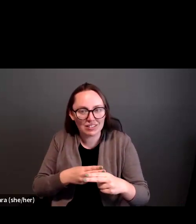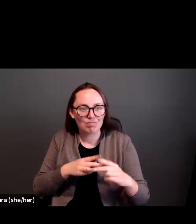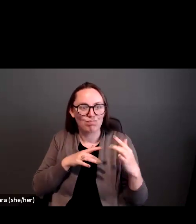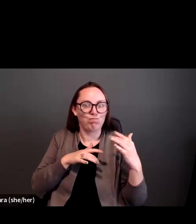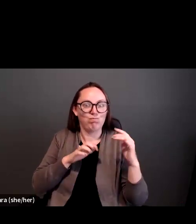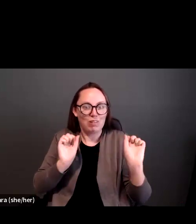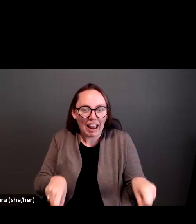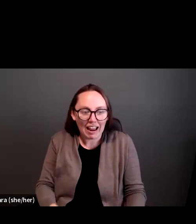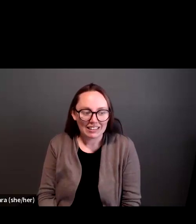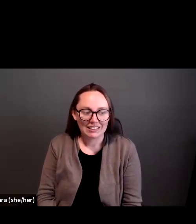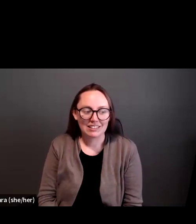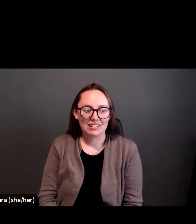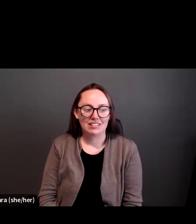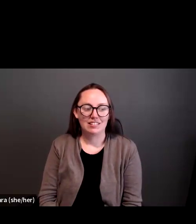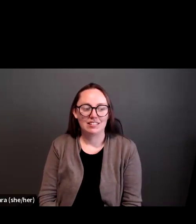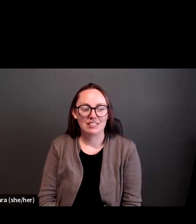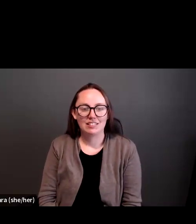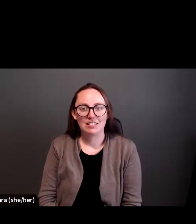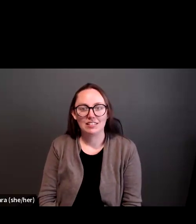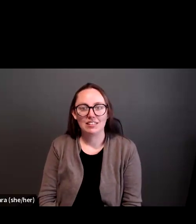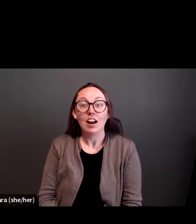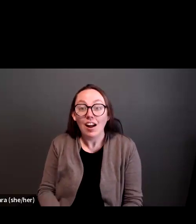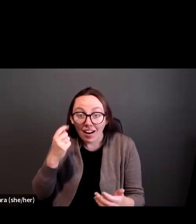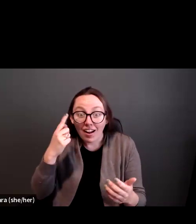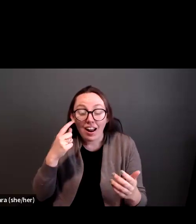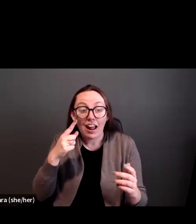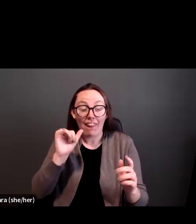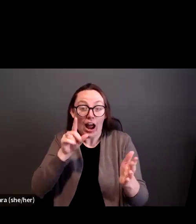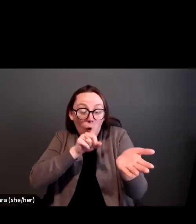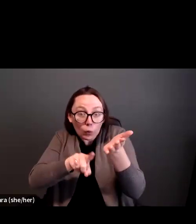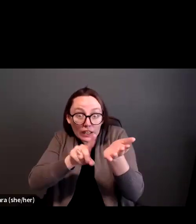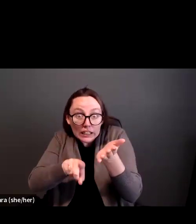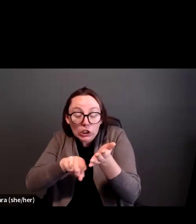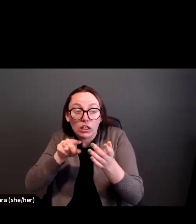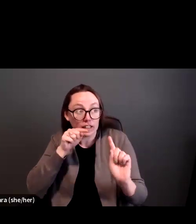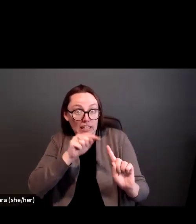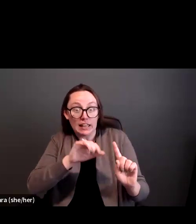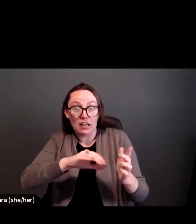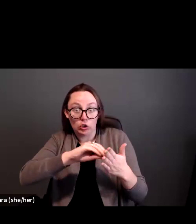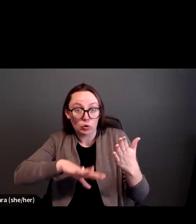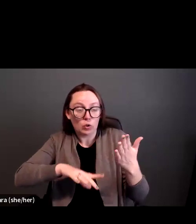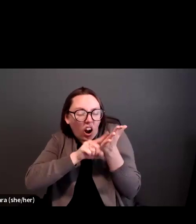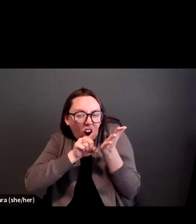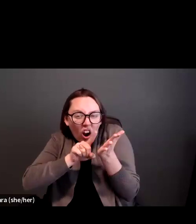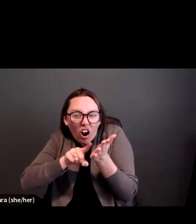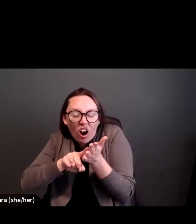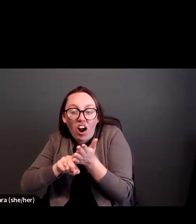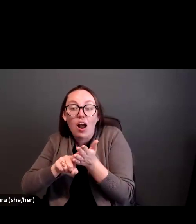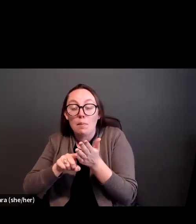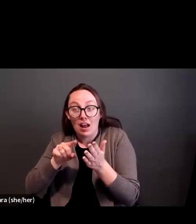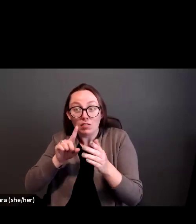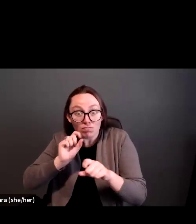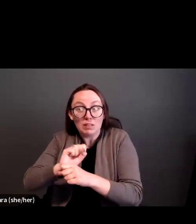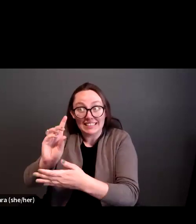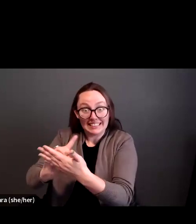the design he's come up with for these pipes is uniquely his own. He isn't copying anybody's. He did some research about this stuff and is